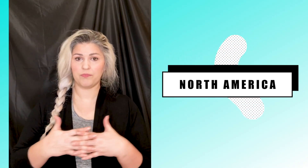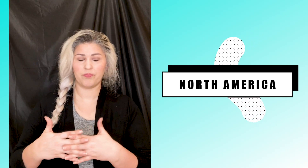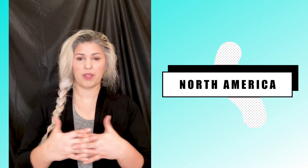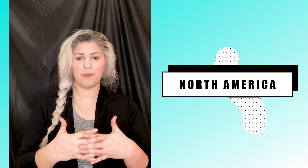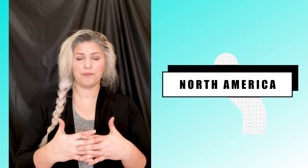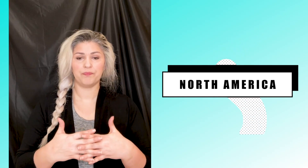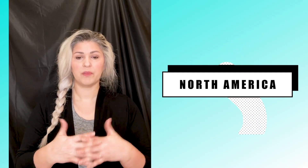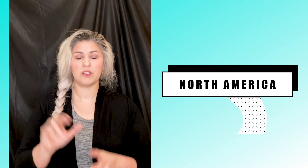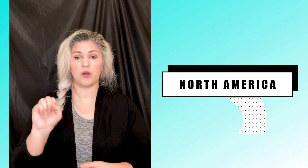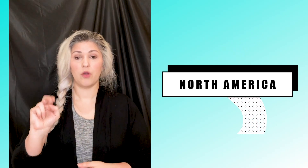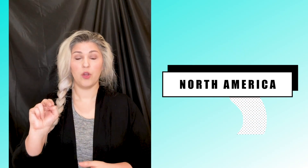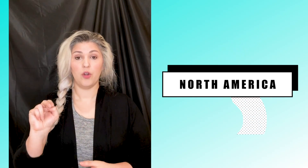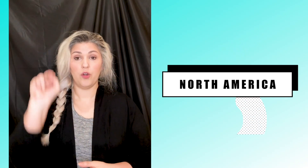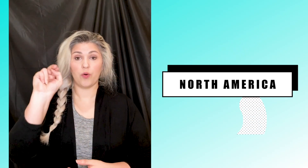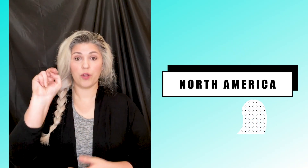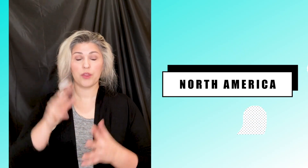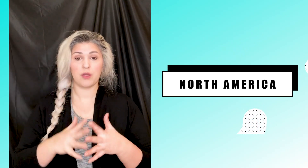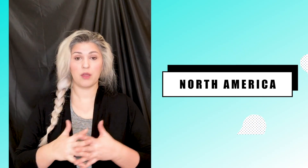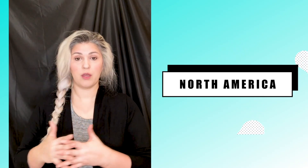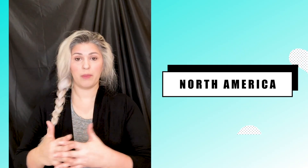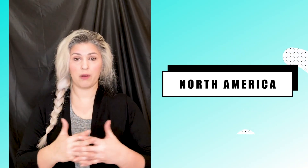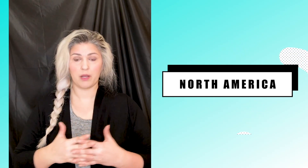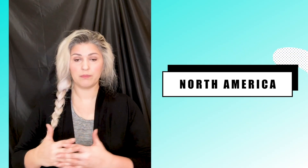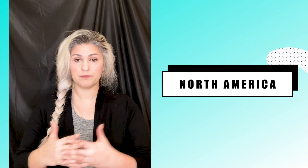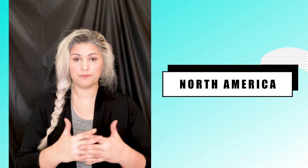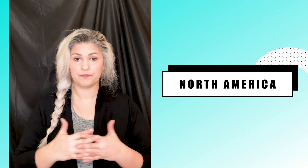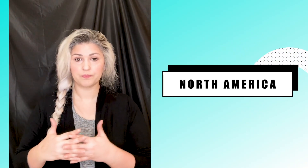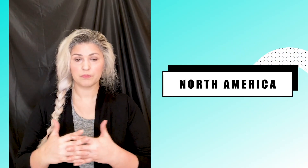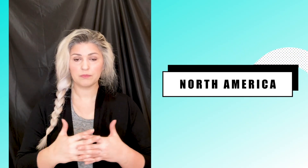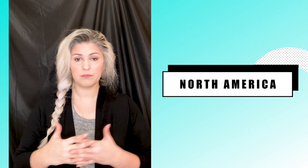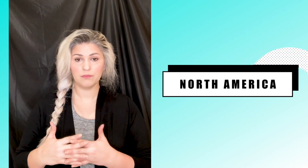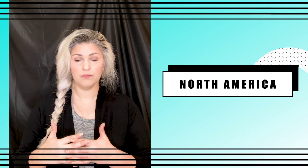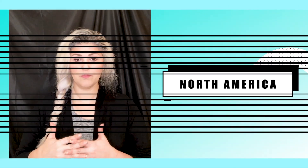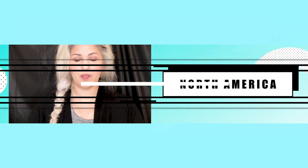around, okay? So North America.